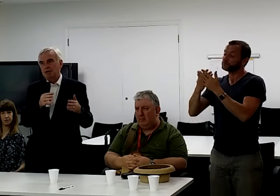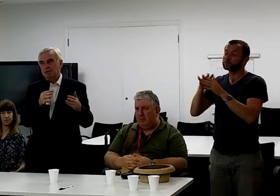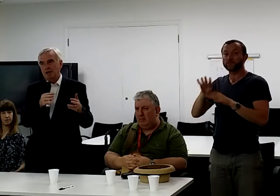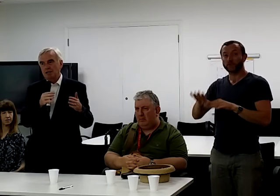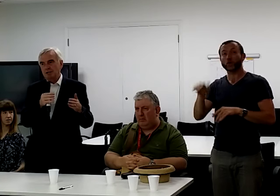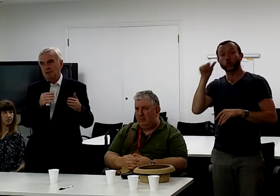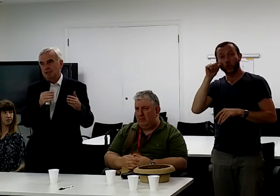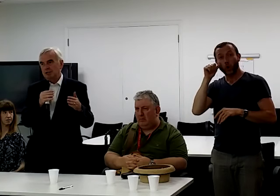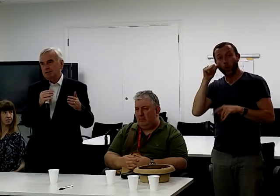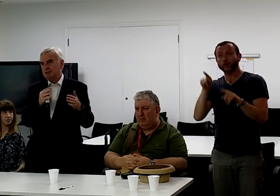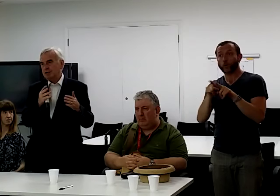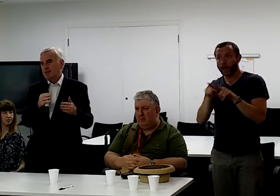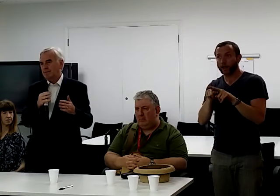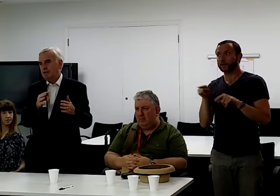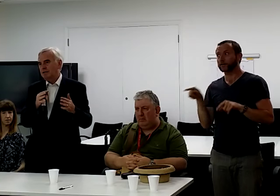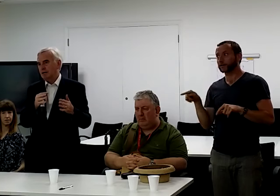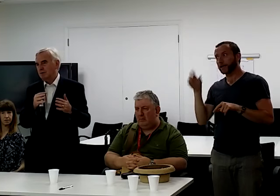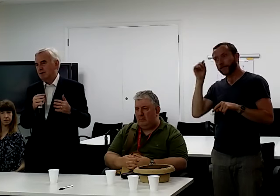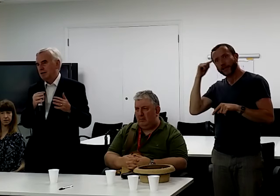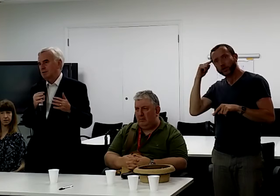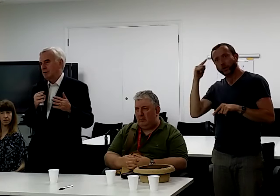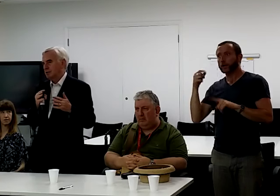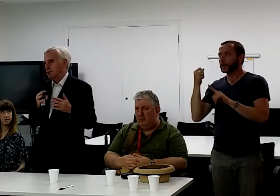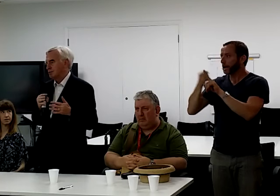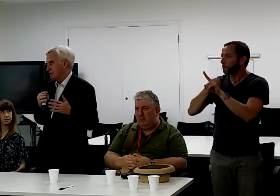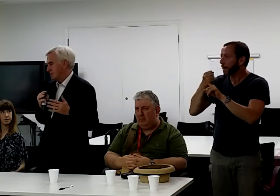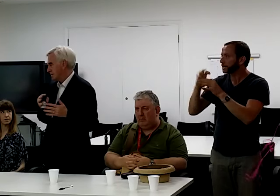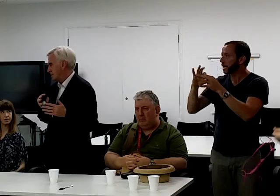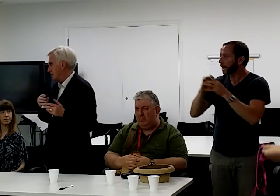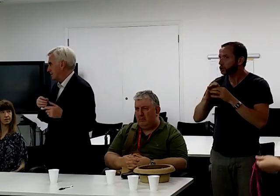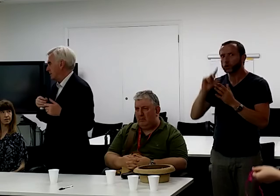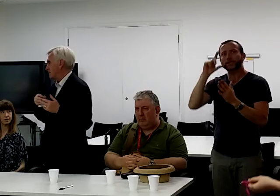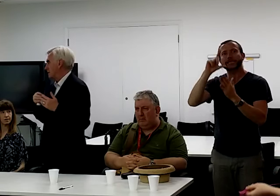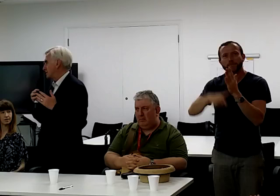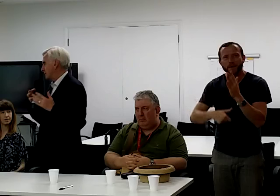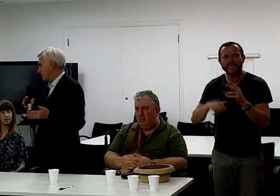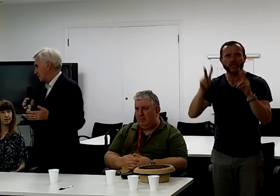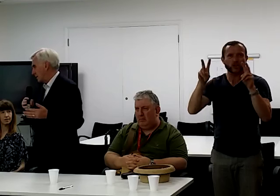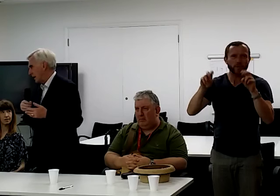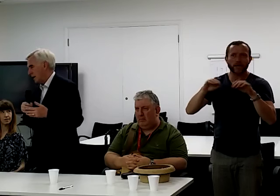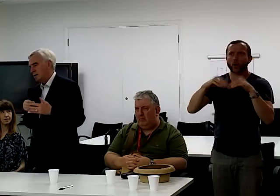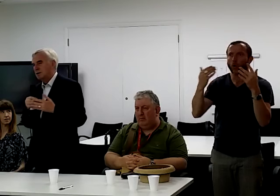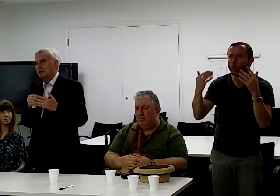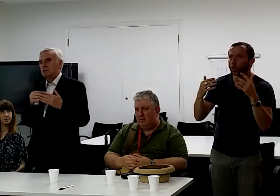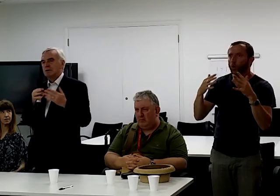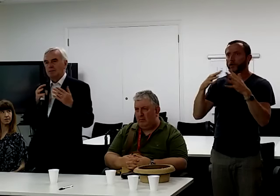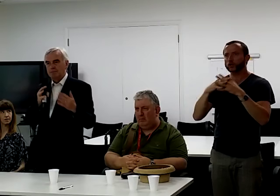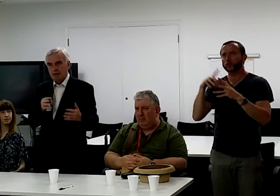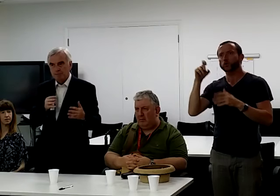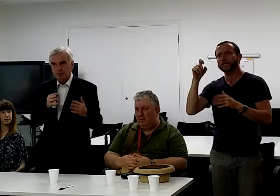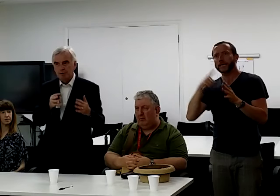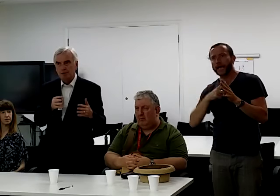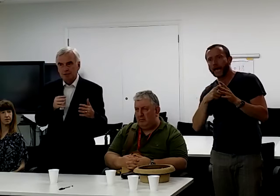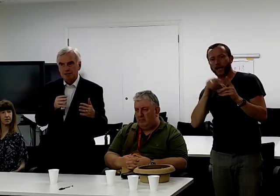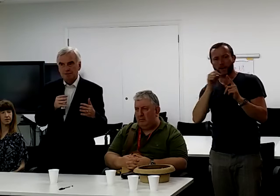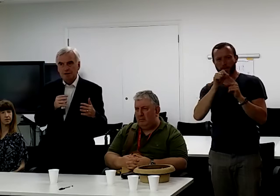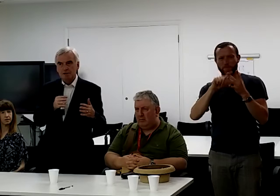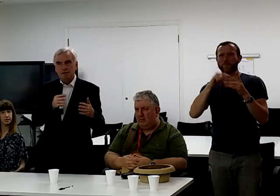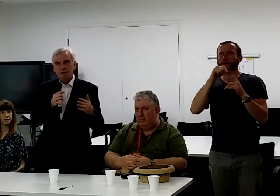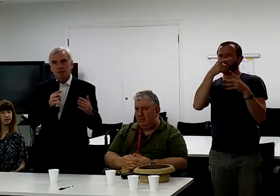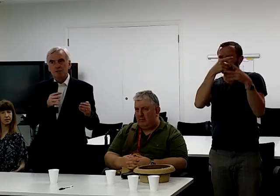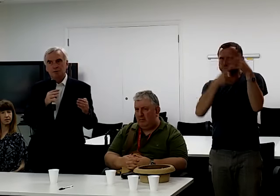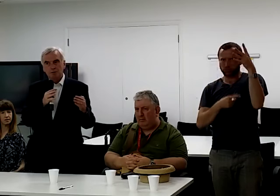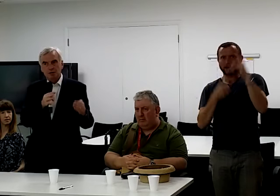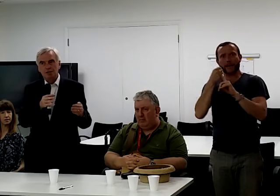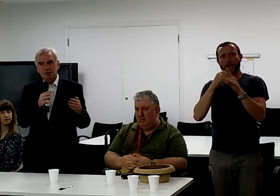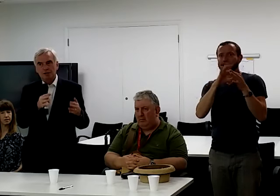You know as well as I do, in terms of the campaigns that we've had around issues around disability, around the WCA, around PIP and all the rest